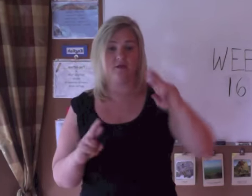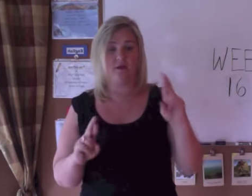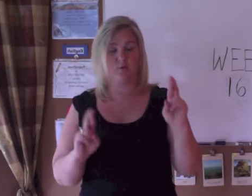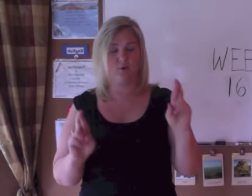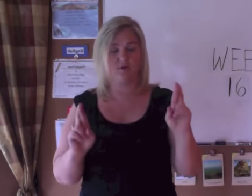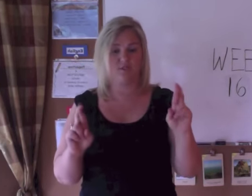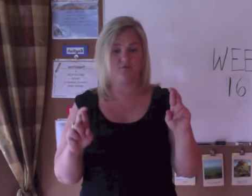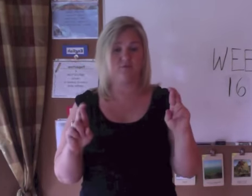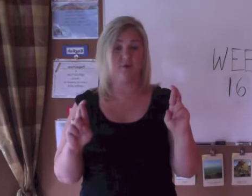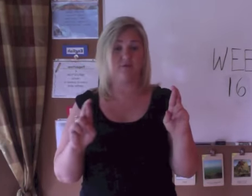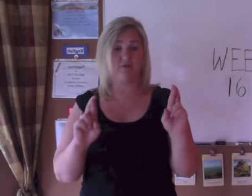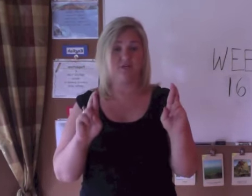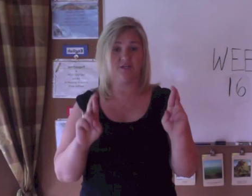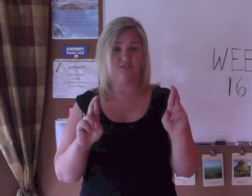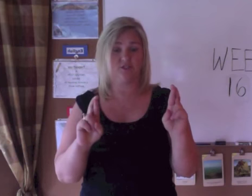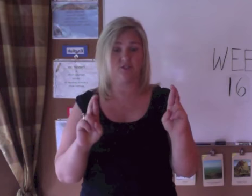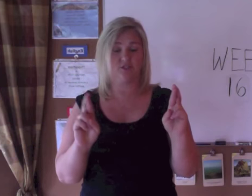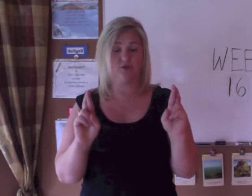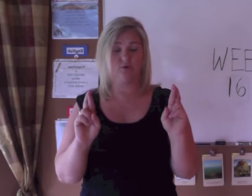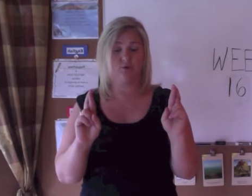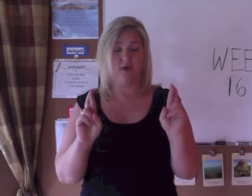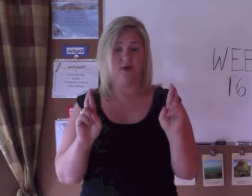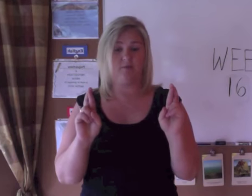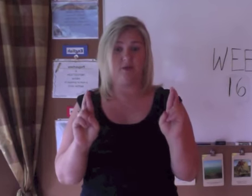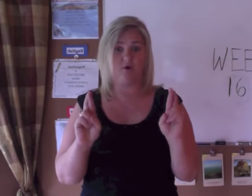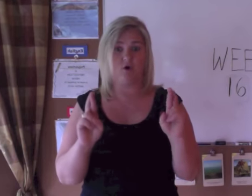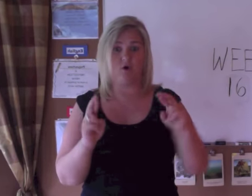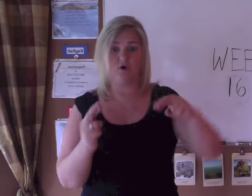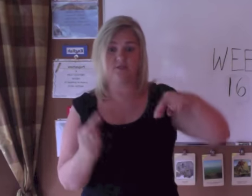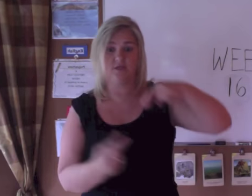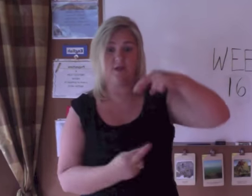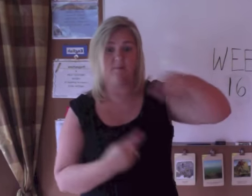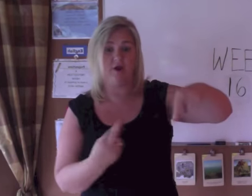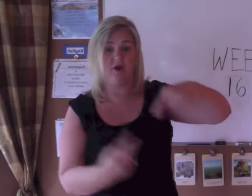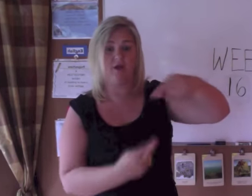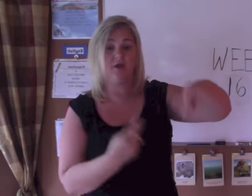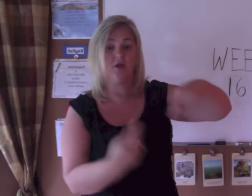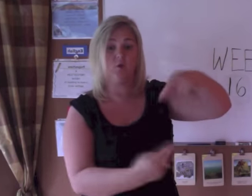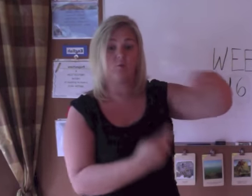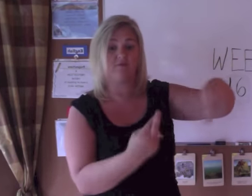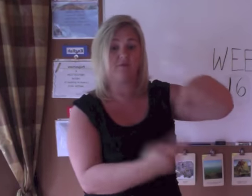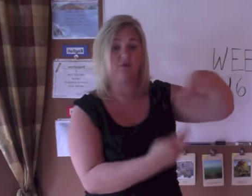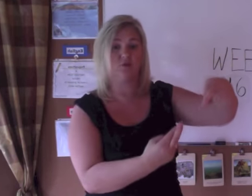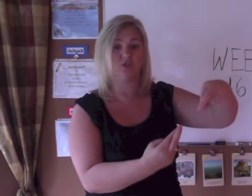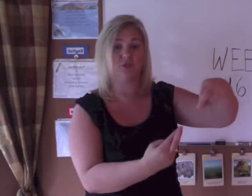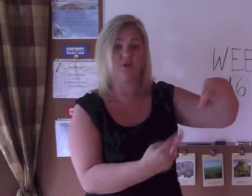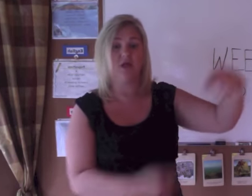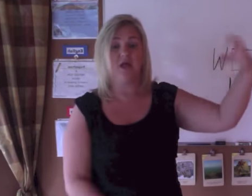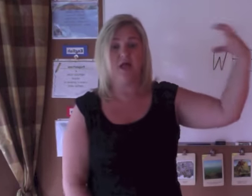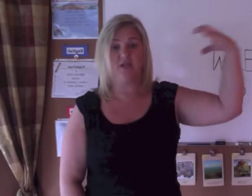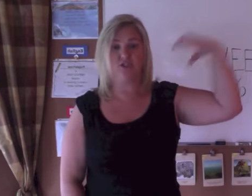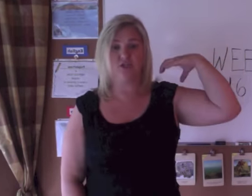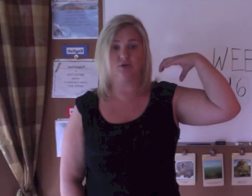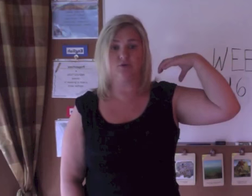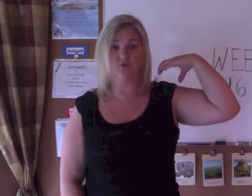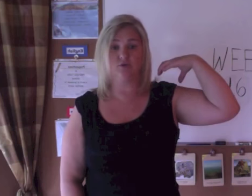We're going to do, for revolution, it's 2 letter R's. American Revolution and General